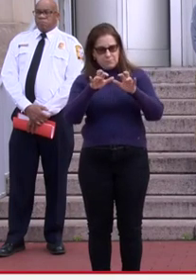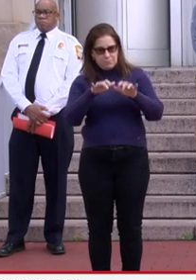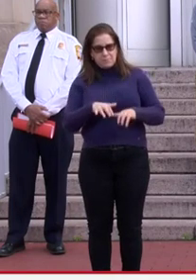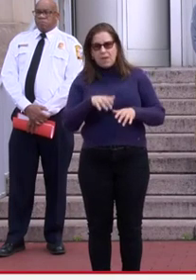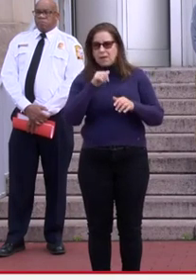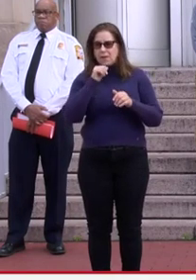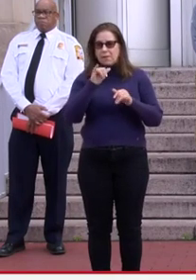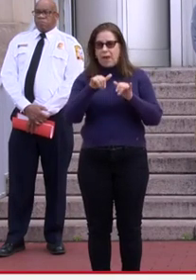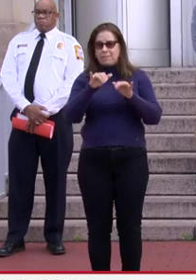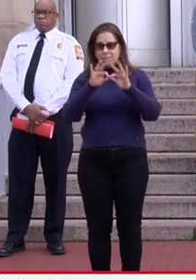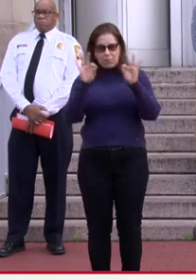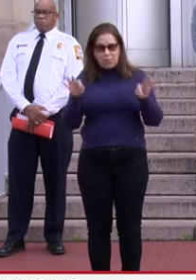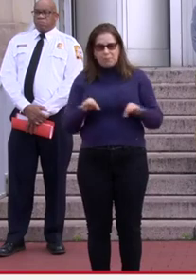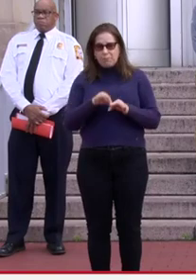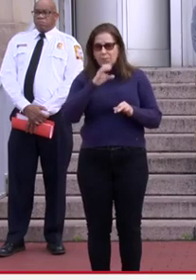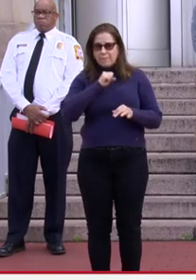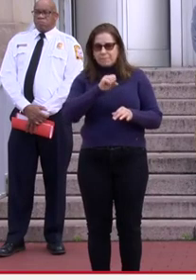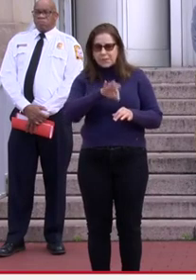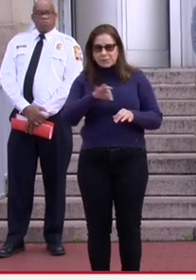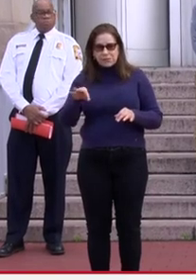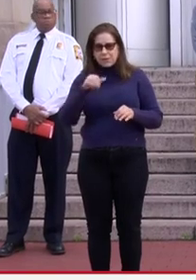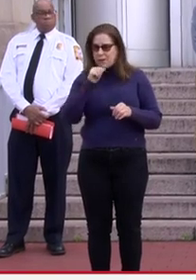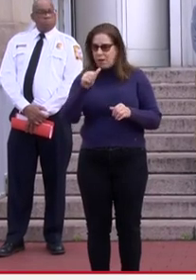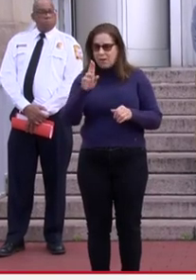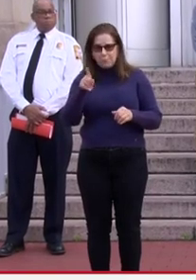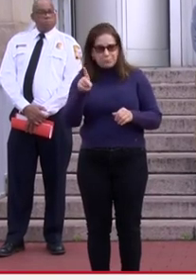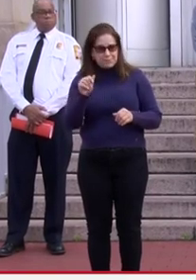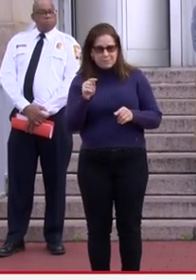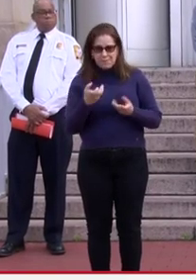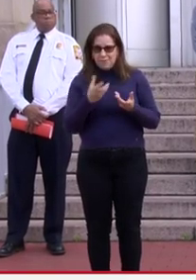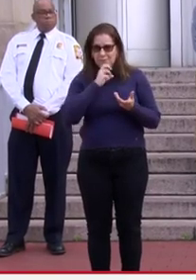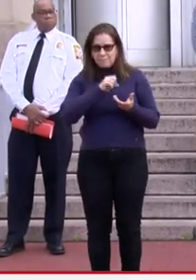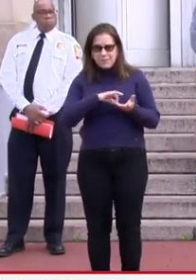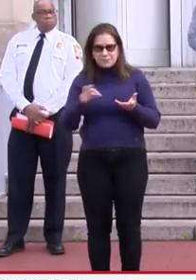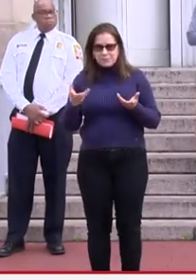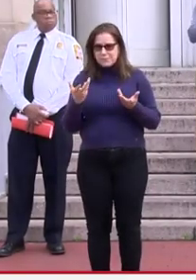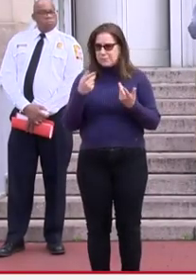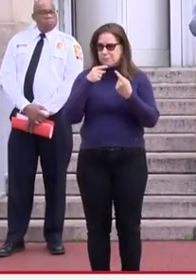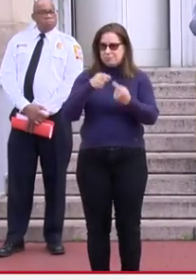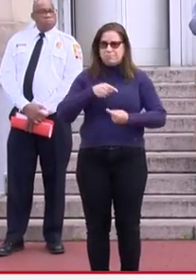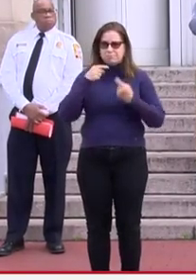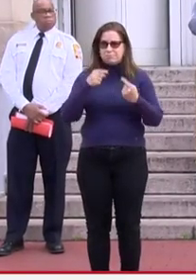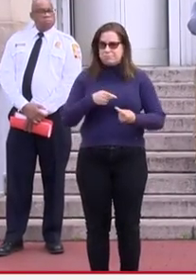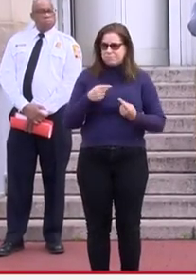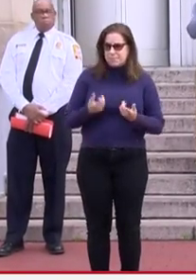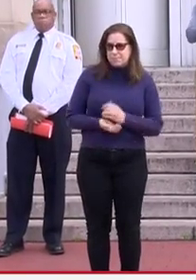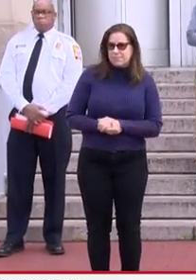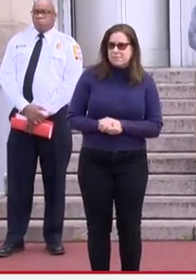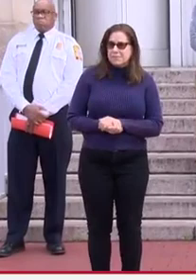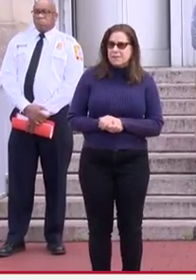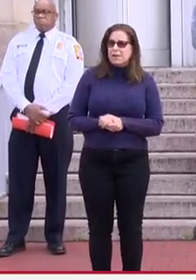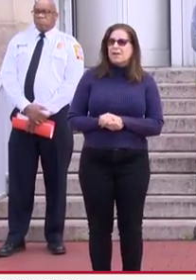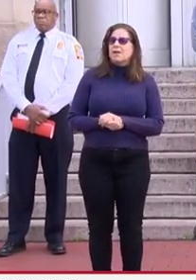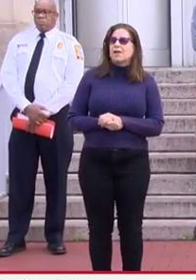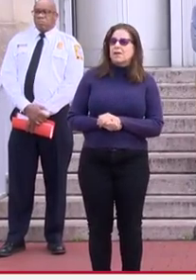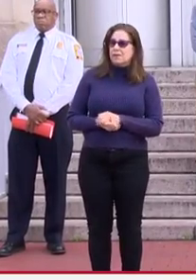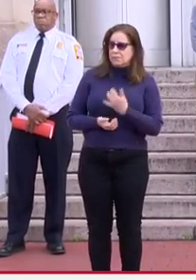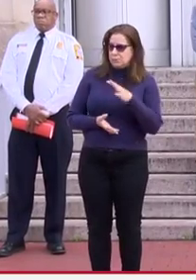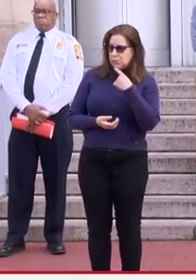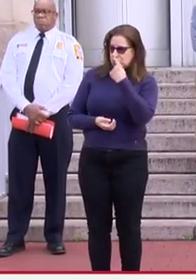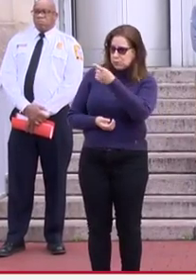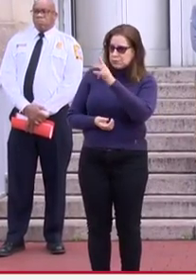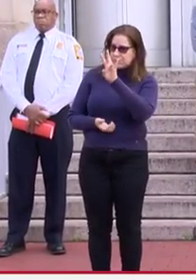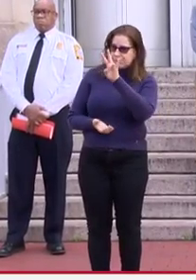provisions that you put in place for people that normally may not be eligible? Well, Lou, as I mentioned, 7,600 people have already